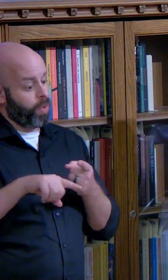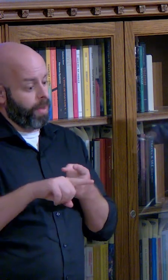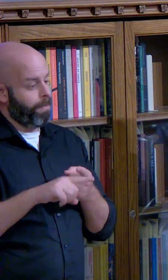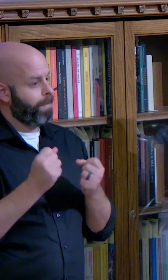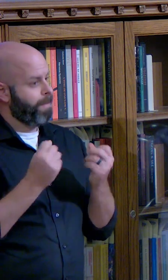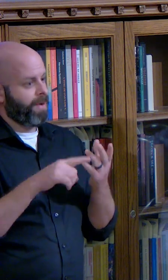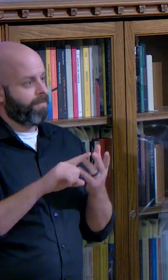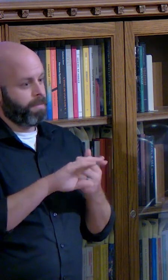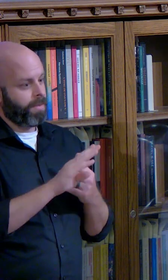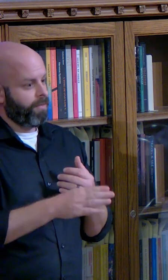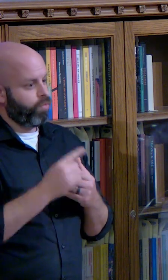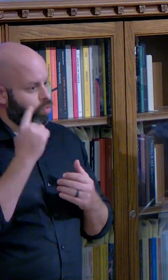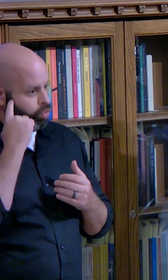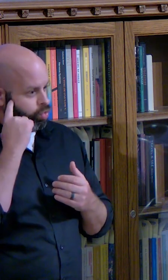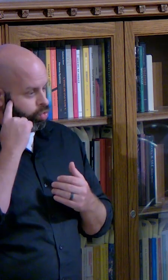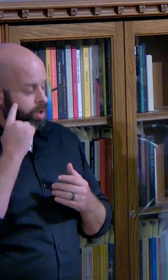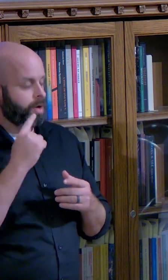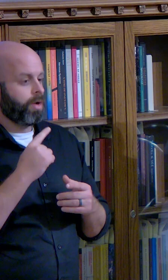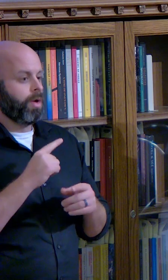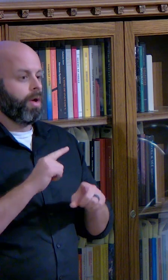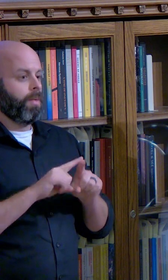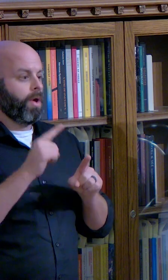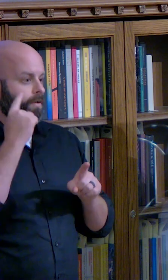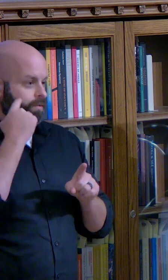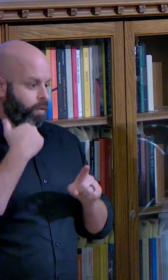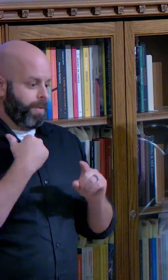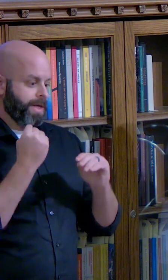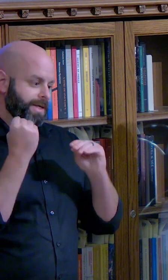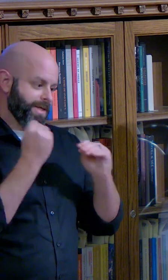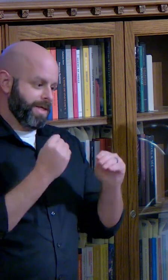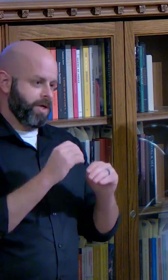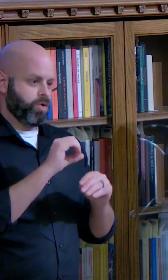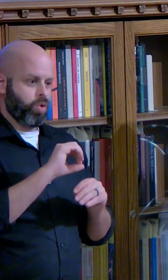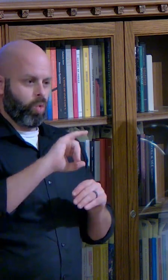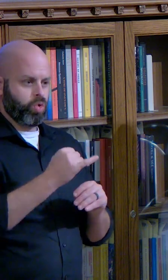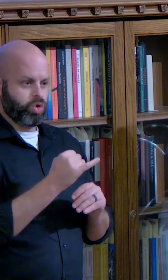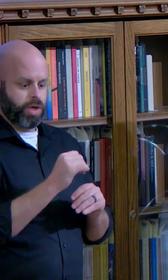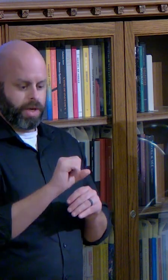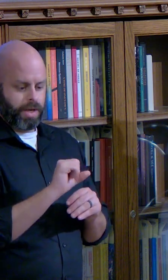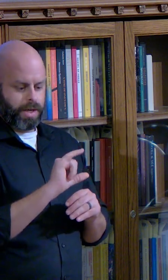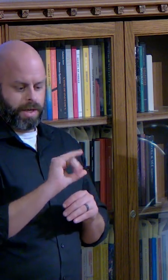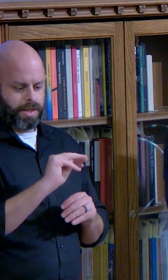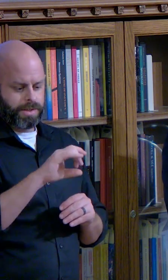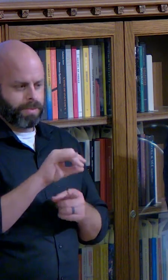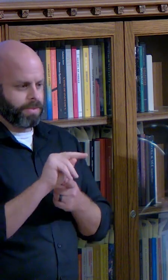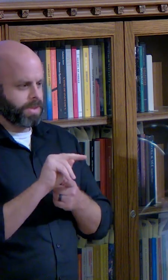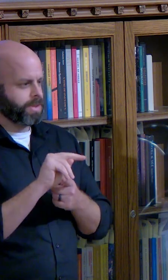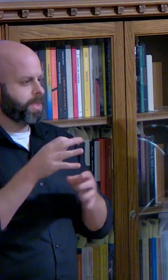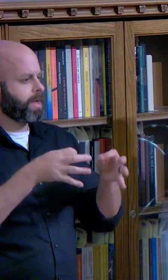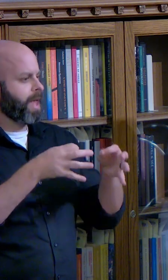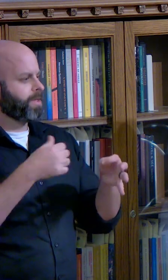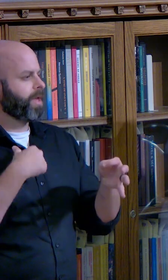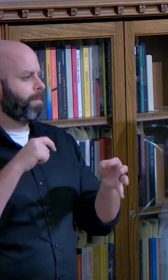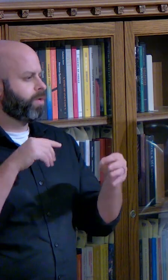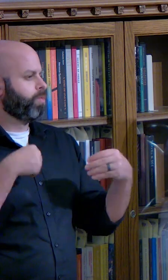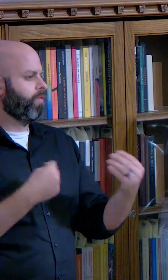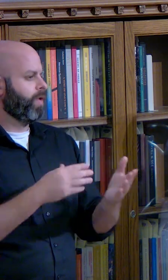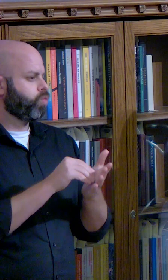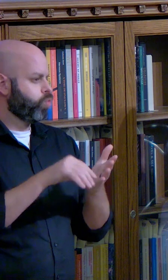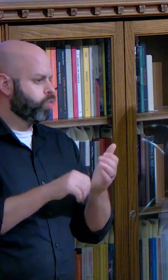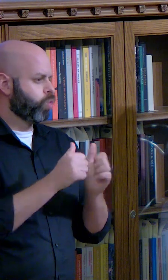of it but in order for me to teach the OJ Simpson case I have to provide students with the